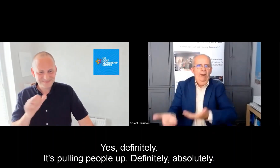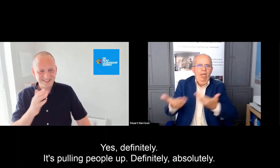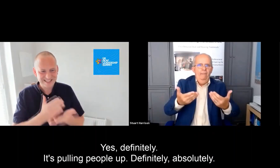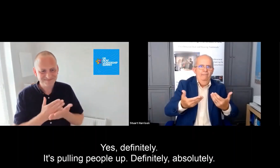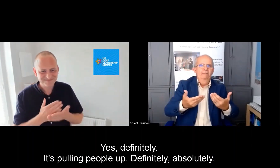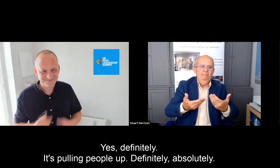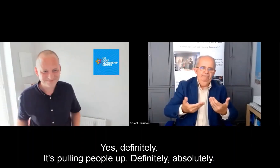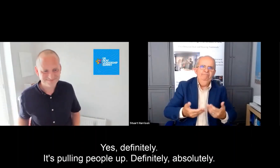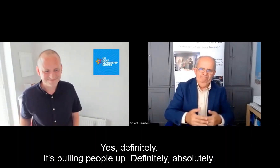up,